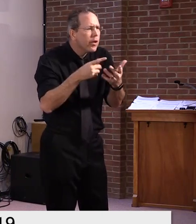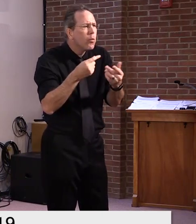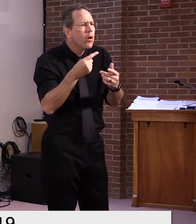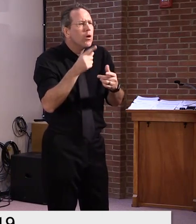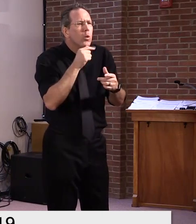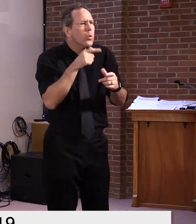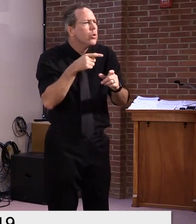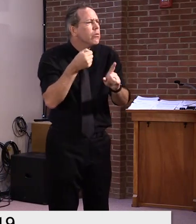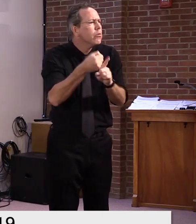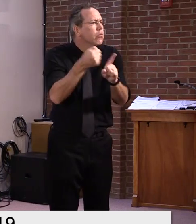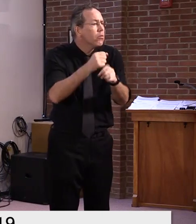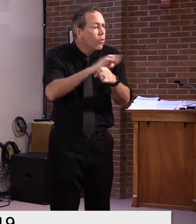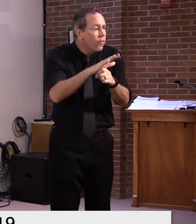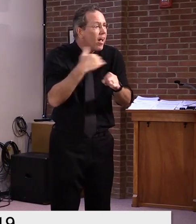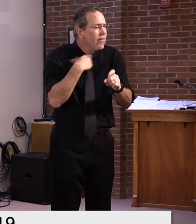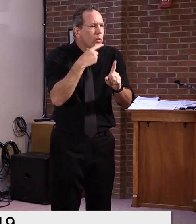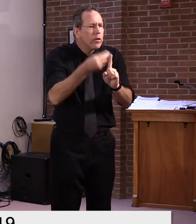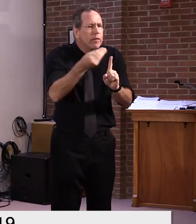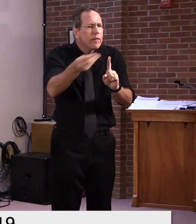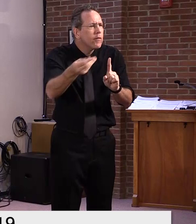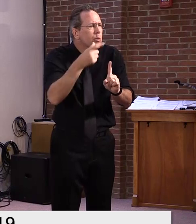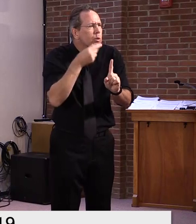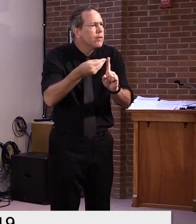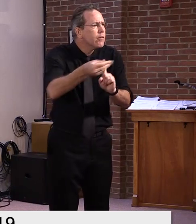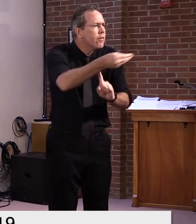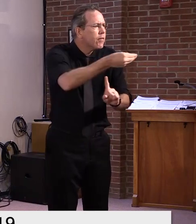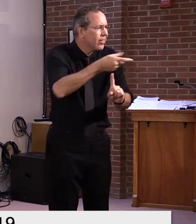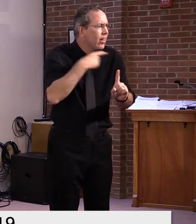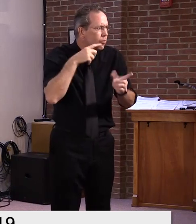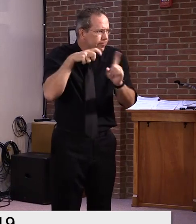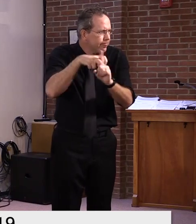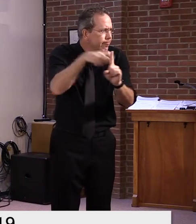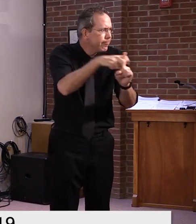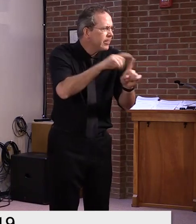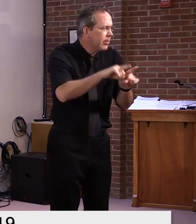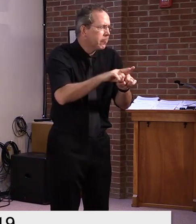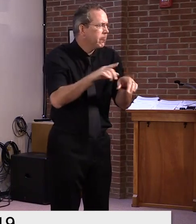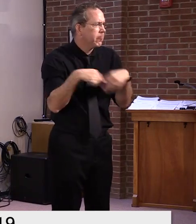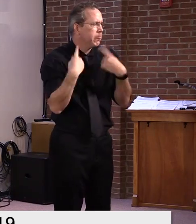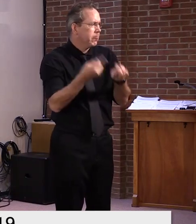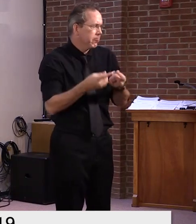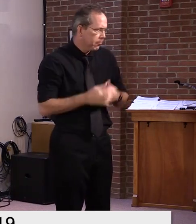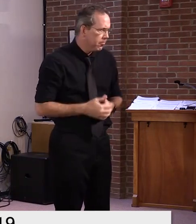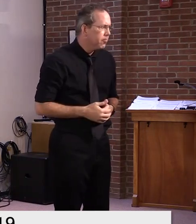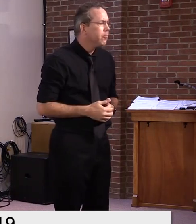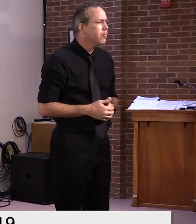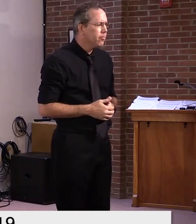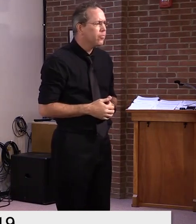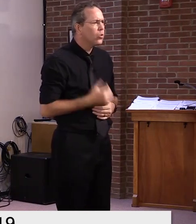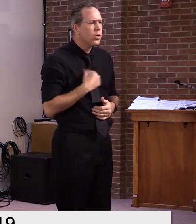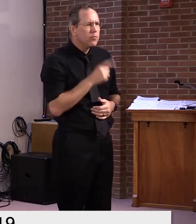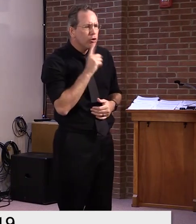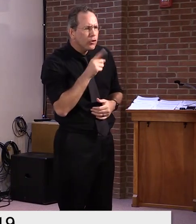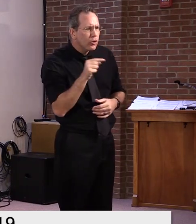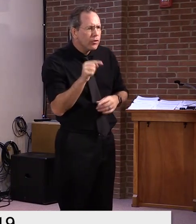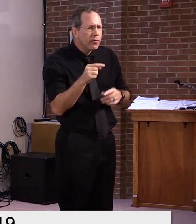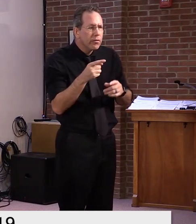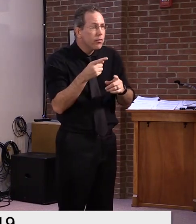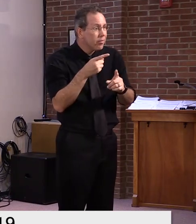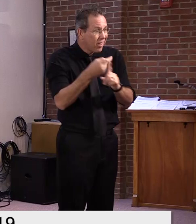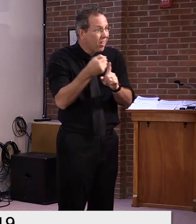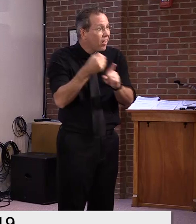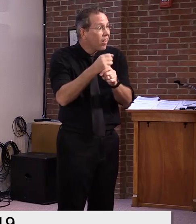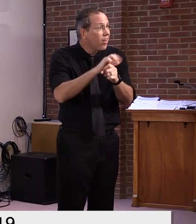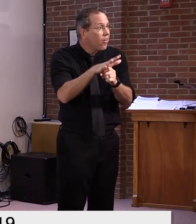trying to find out contact information, and trying to make sure that these are contained as we move